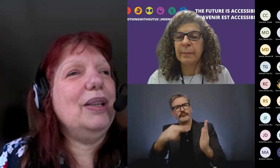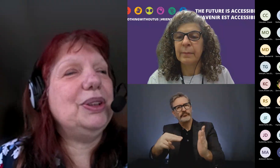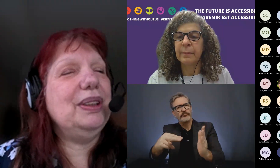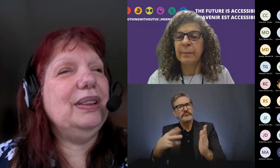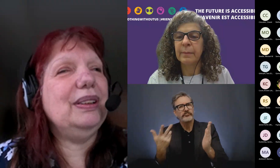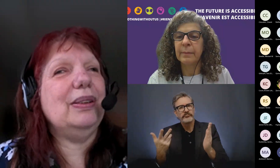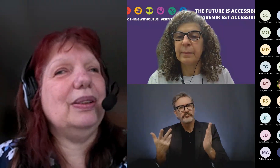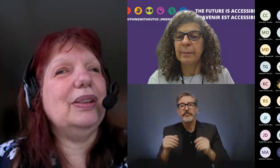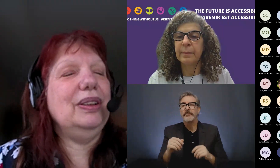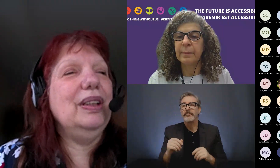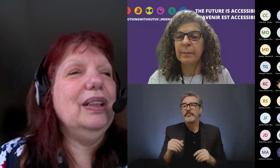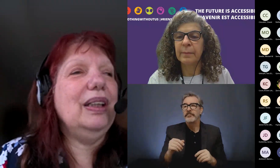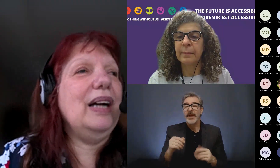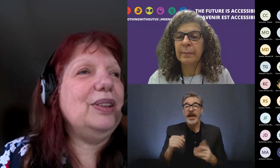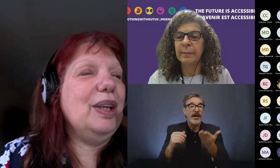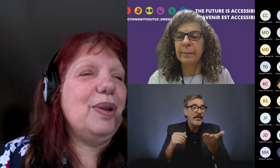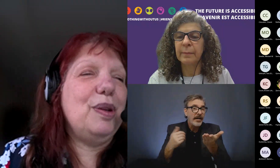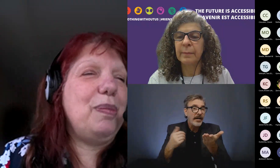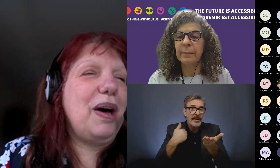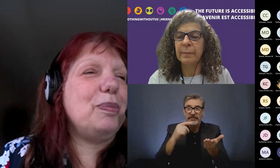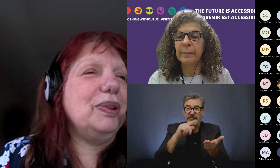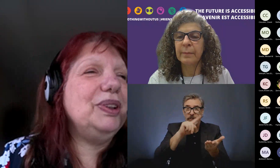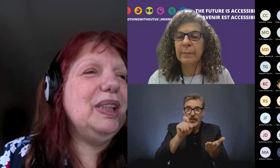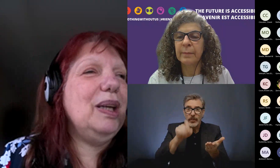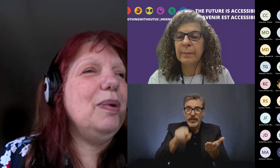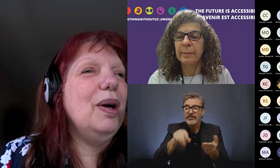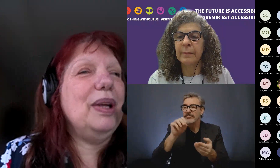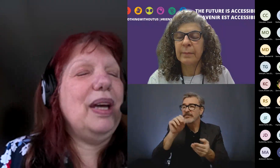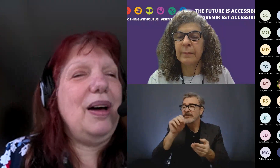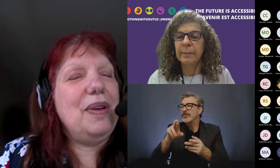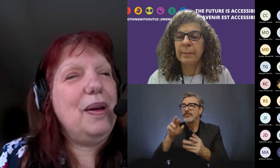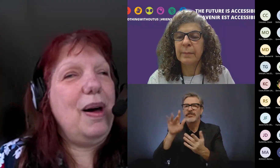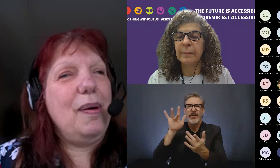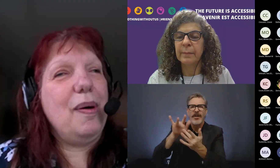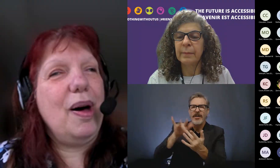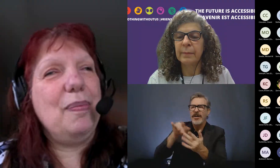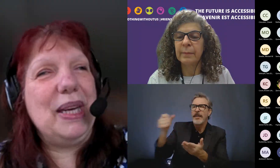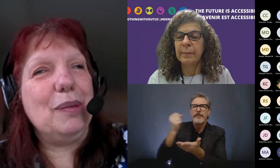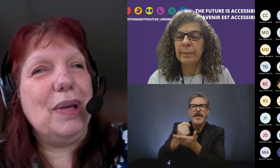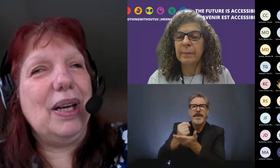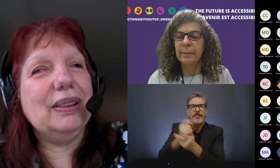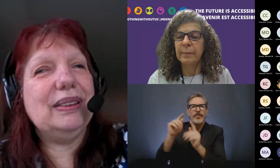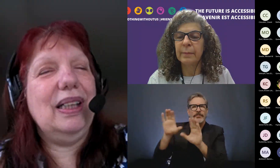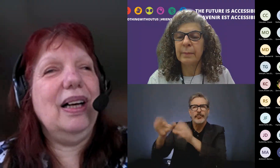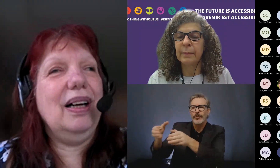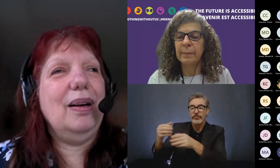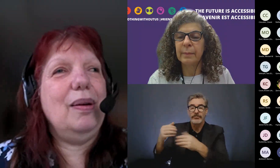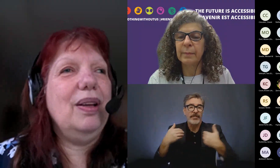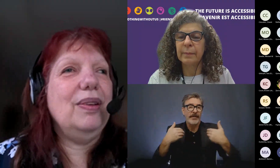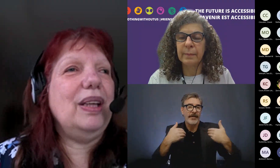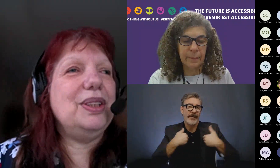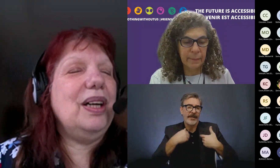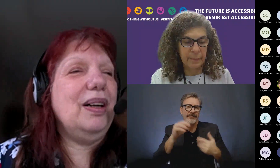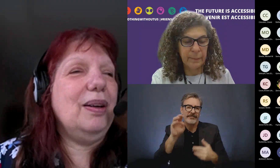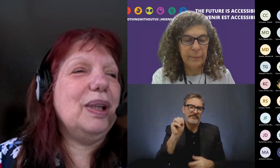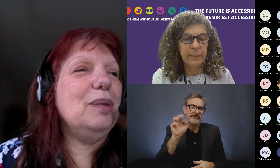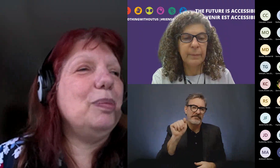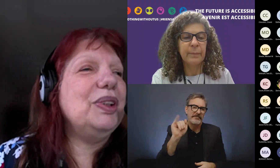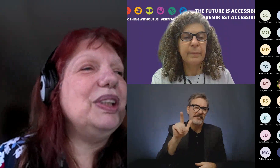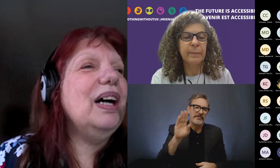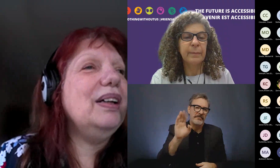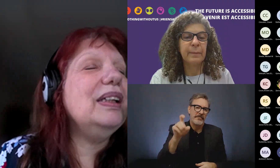asking questions or connecting with the passport team, we have a mailbox